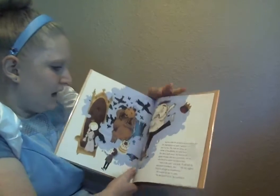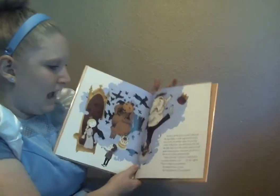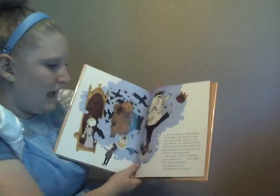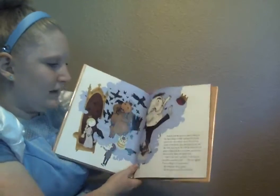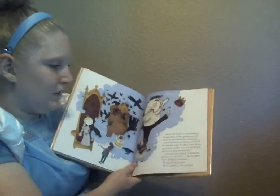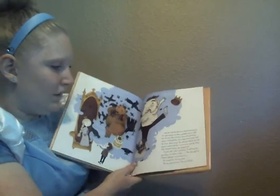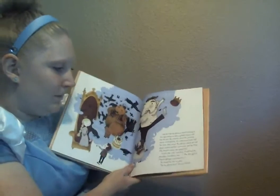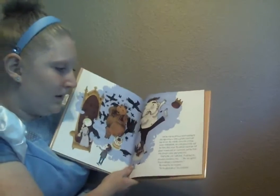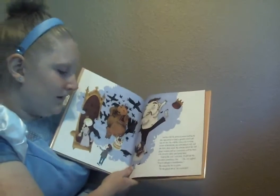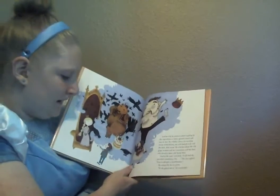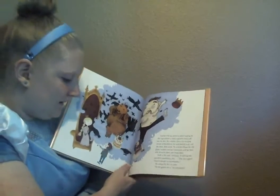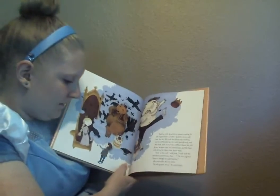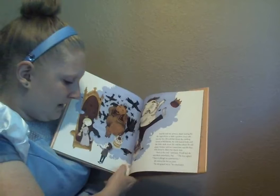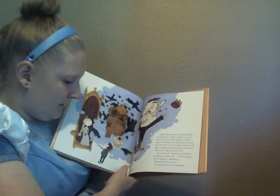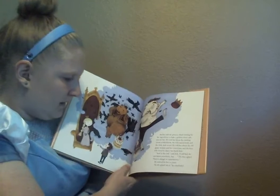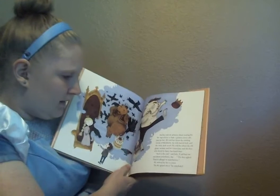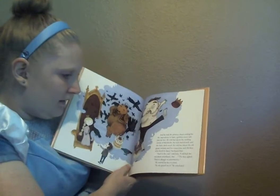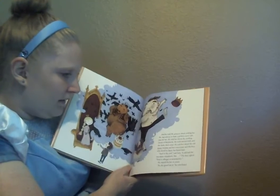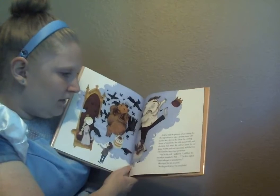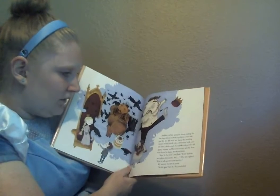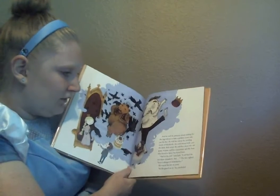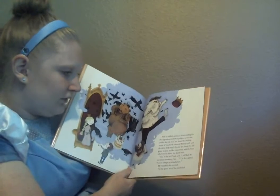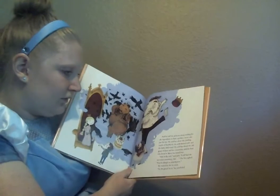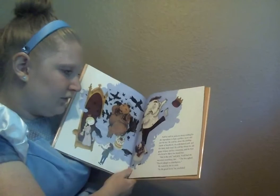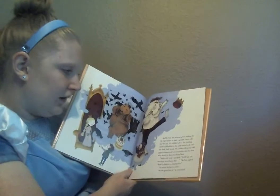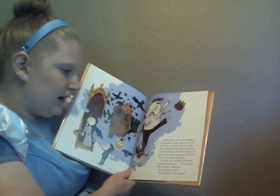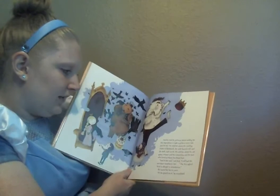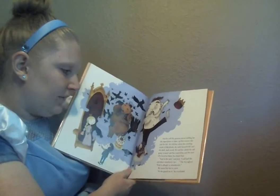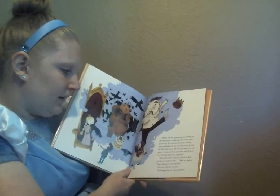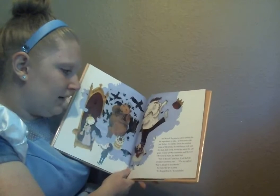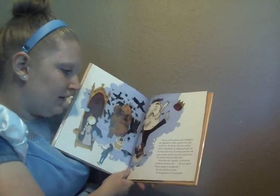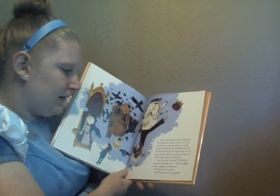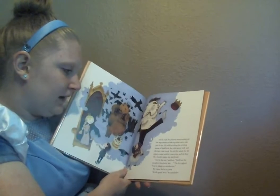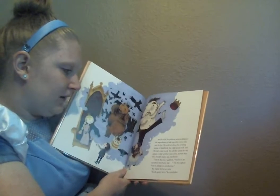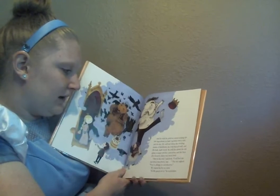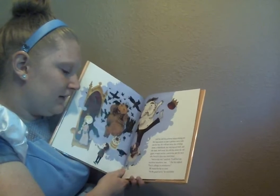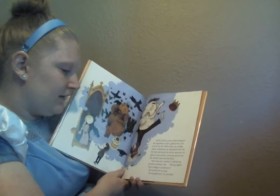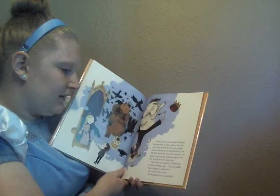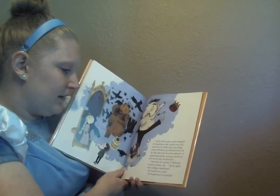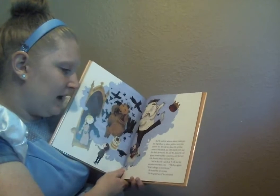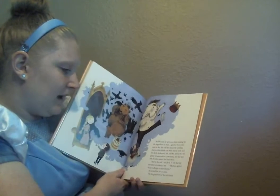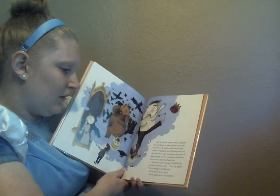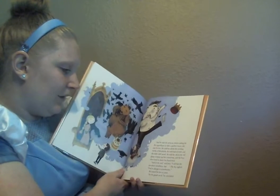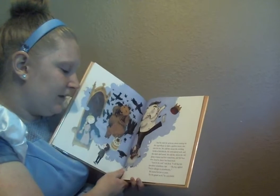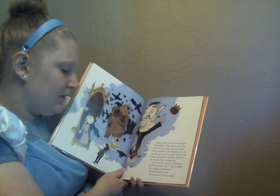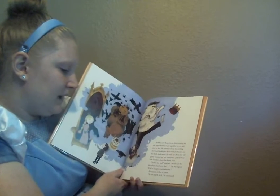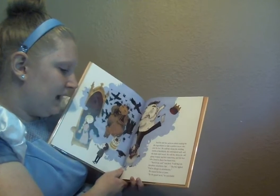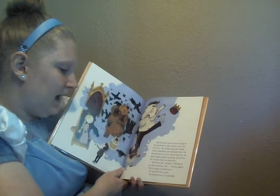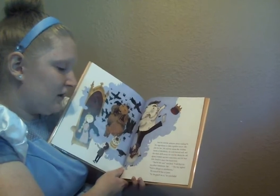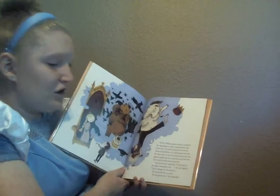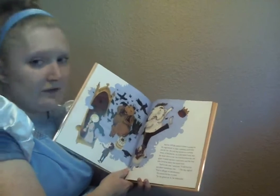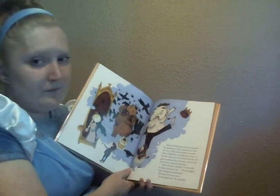And he told the princess about trading for the ingredients to bake a golden sweet cake just for